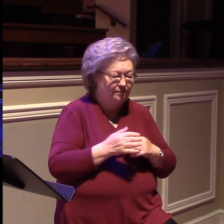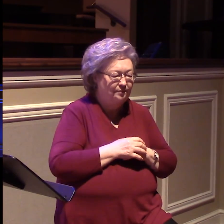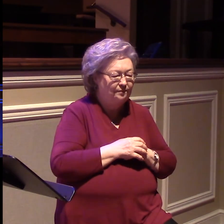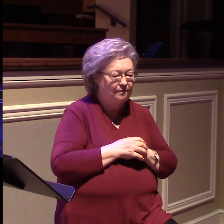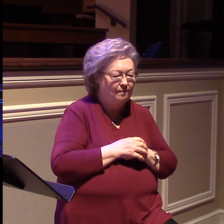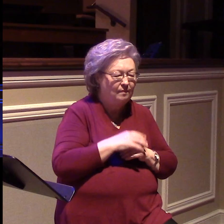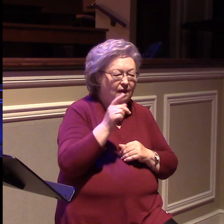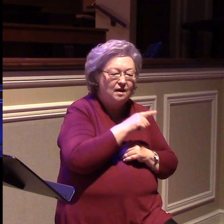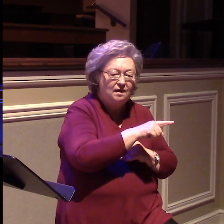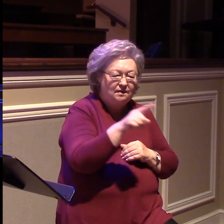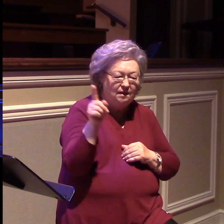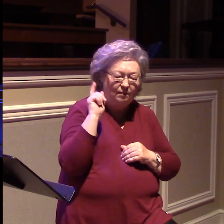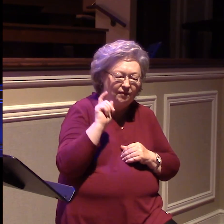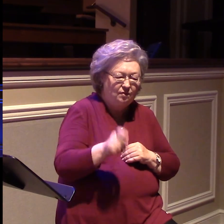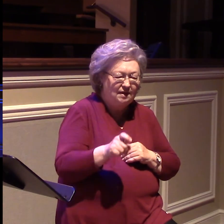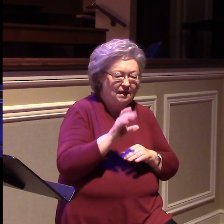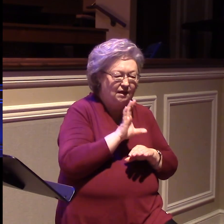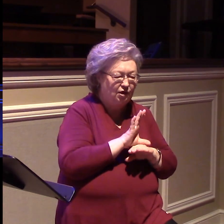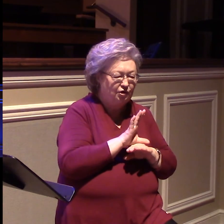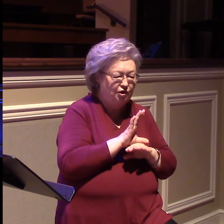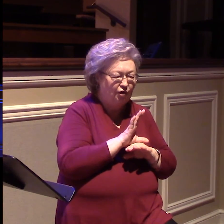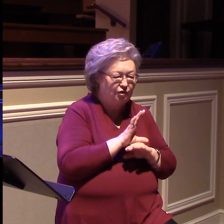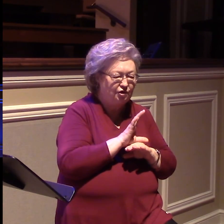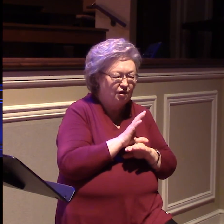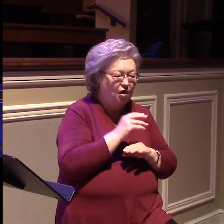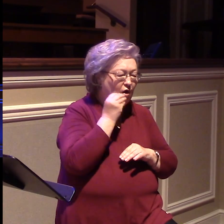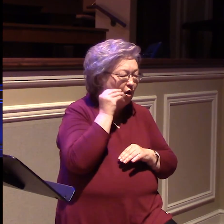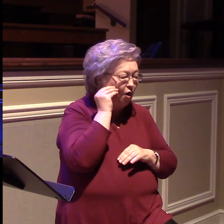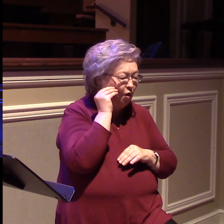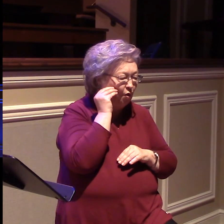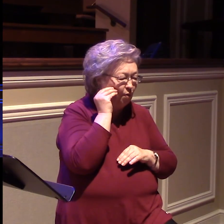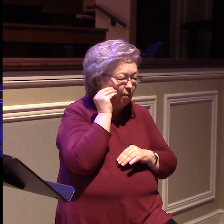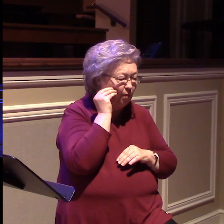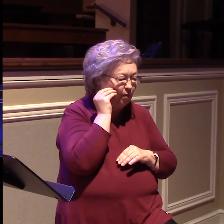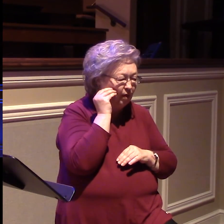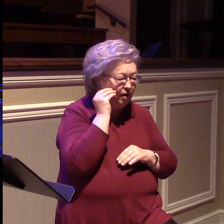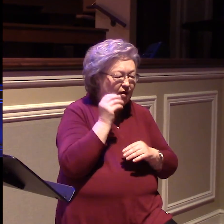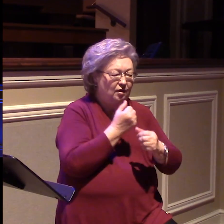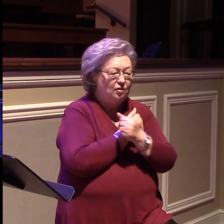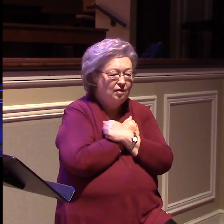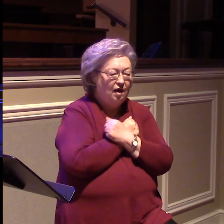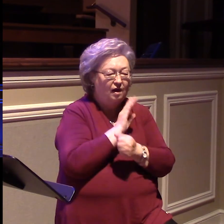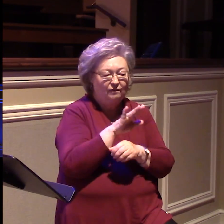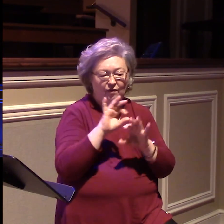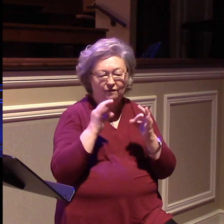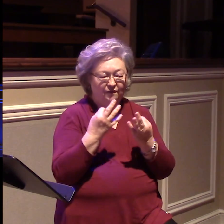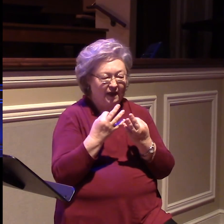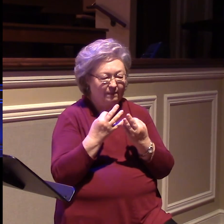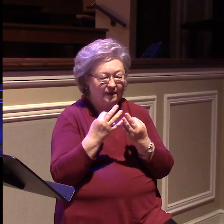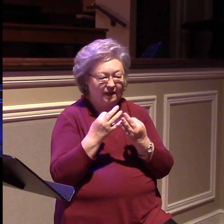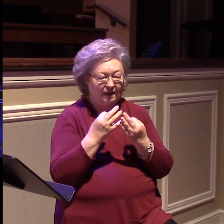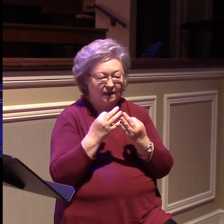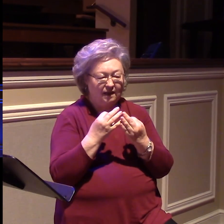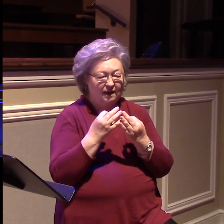home. You need those twin islands in your life, and you care about your family and want it to do well, and you love Jesus, but you're not connected